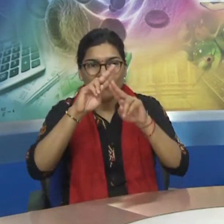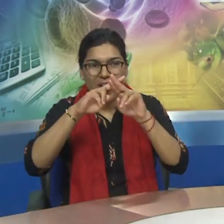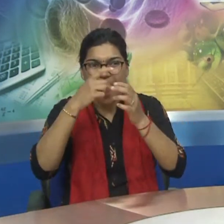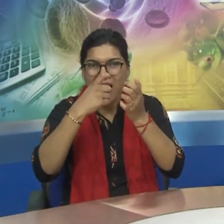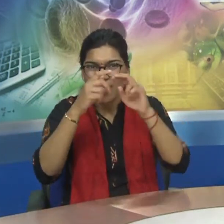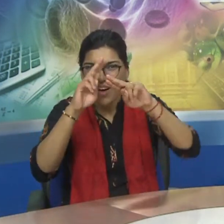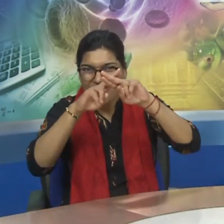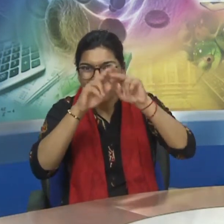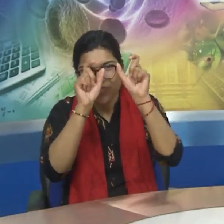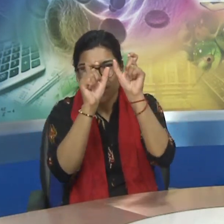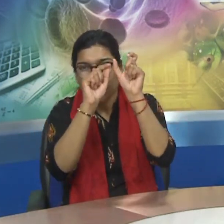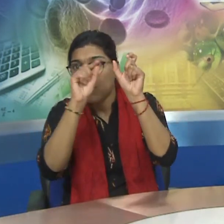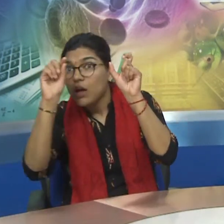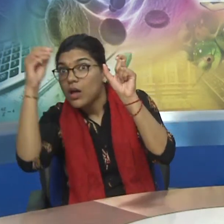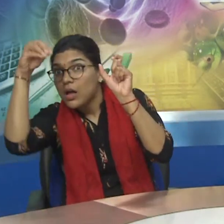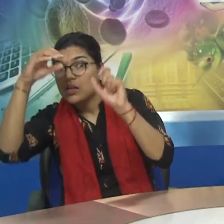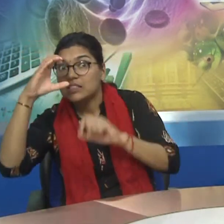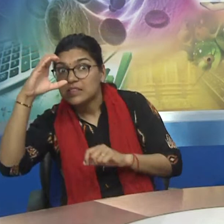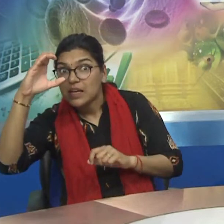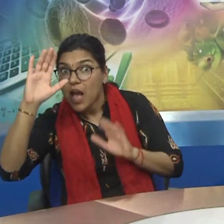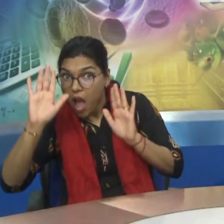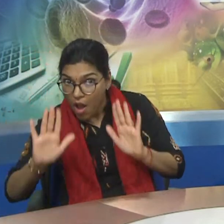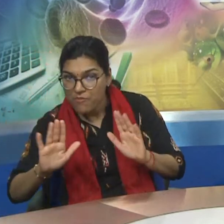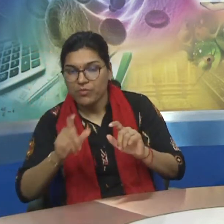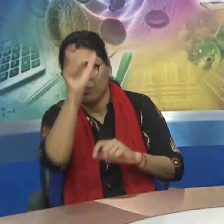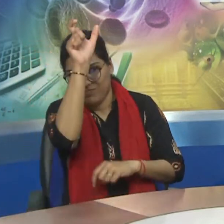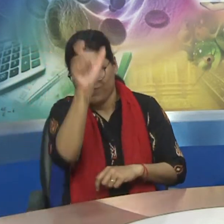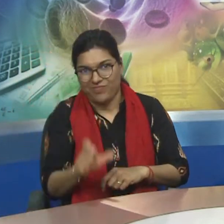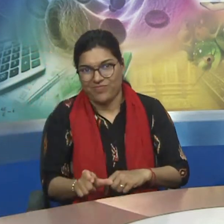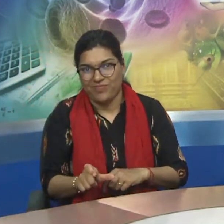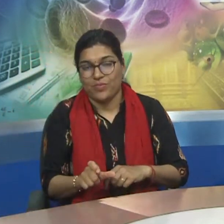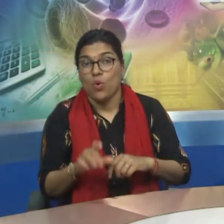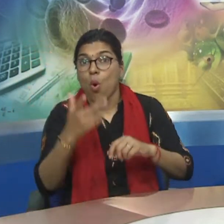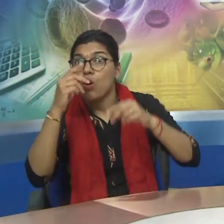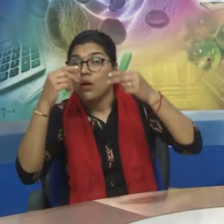rows also it is possible, and for different columns also this is possible.